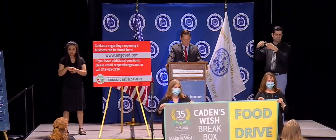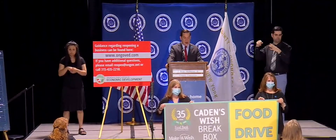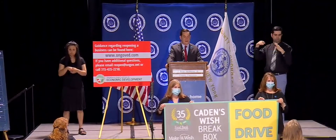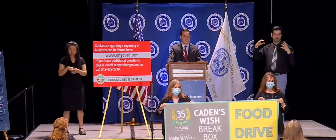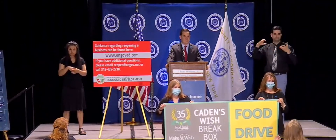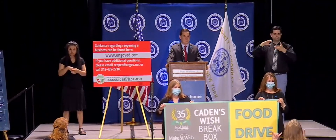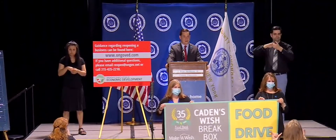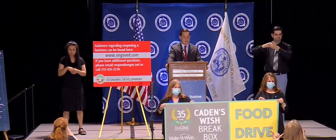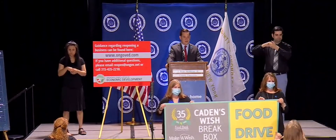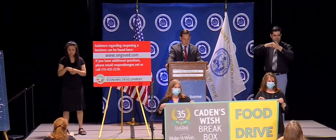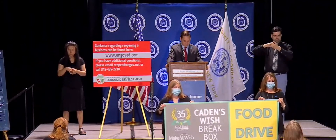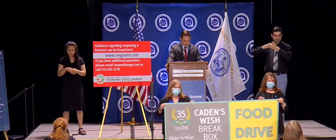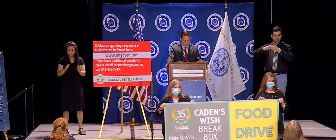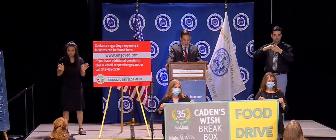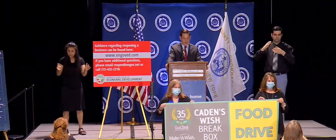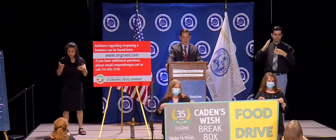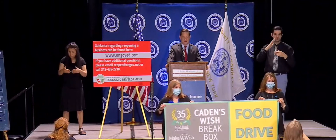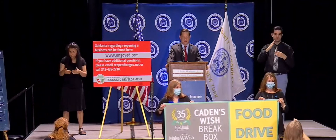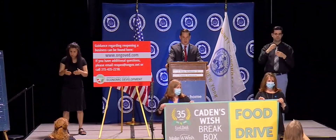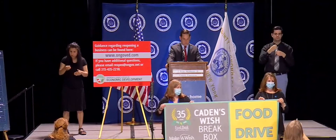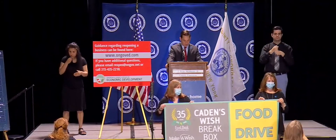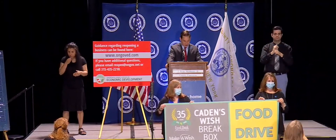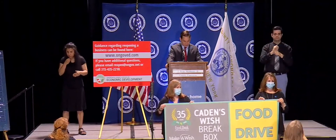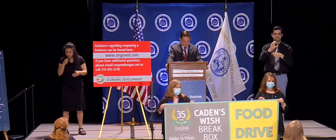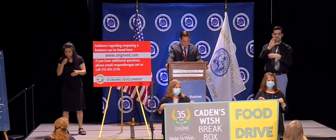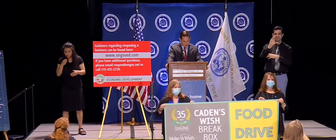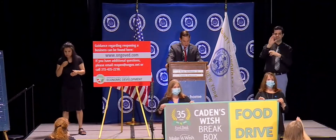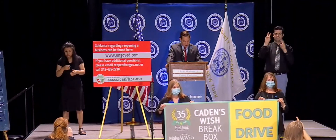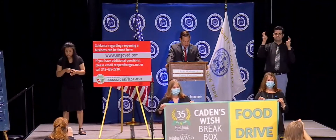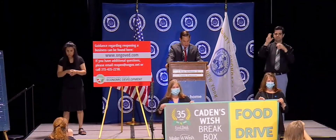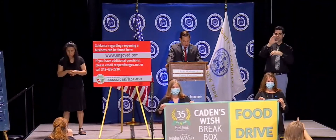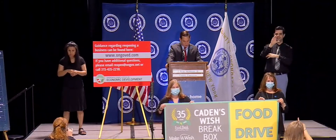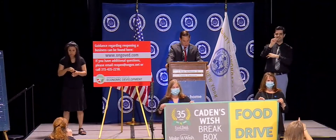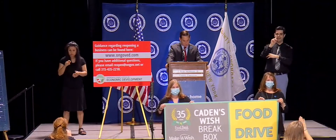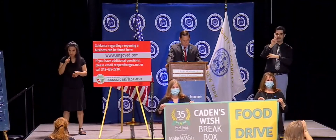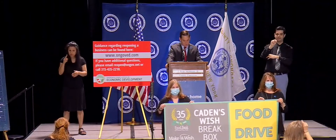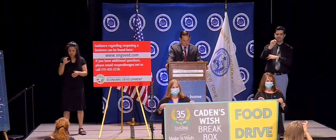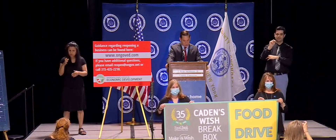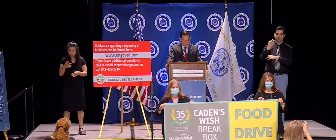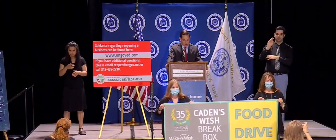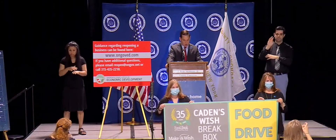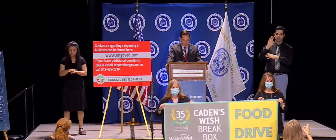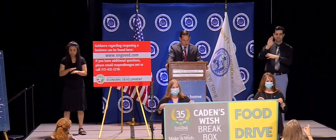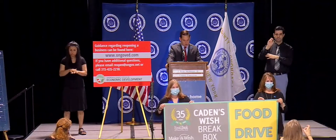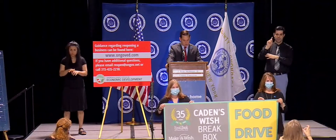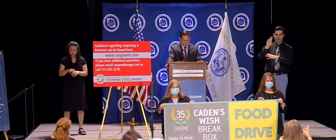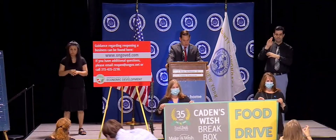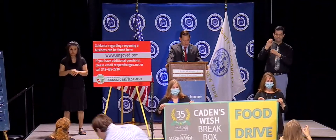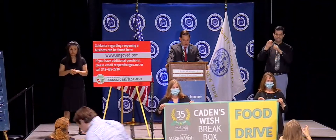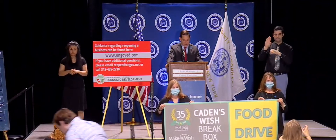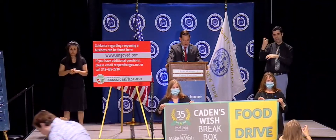Break Boxes. So Caden, pretty awesome. A total of